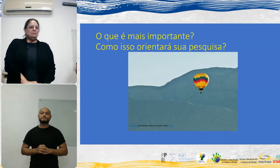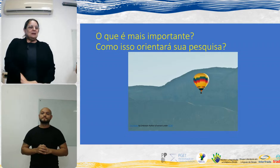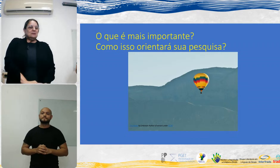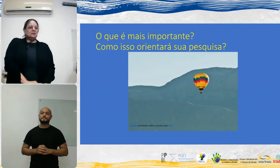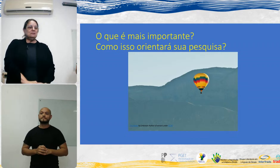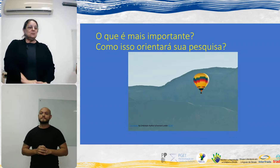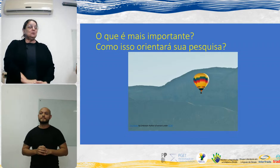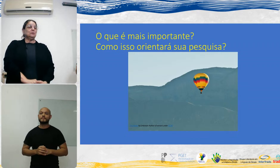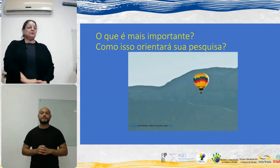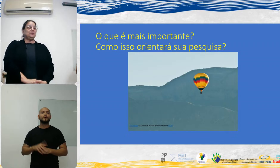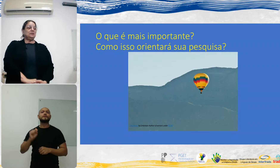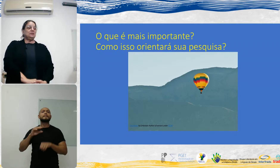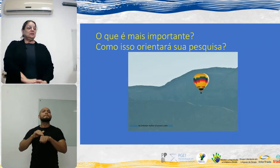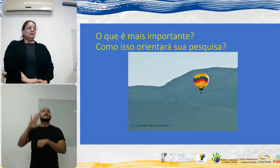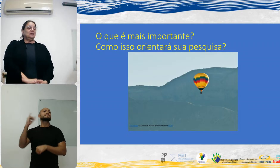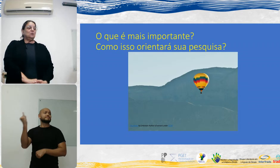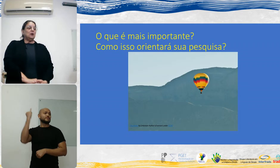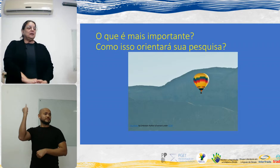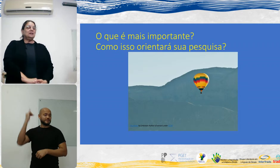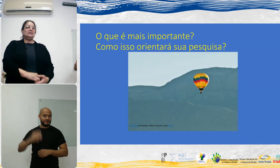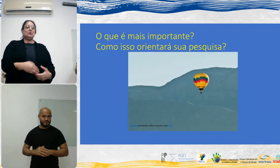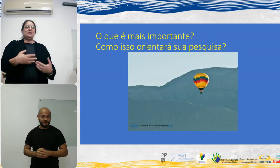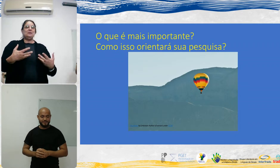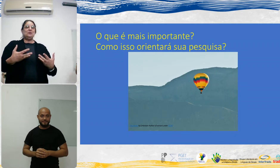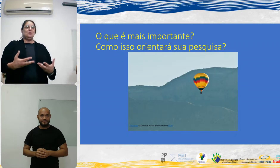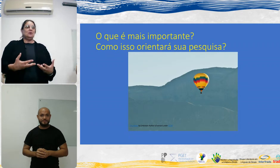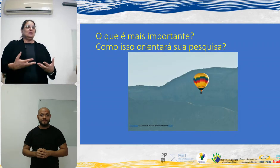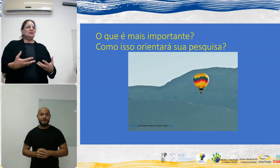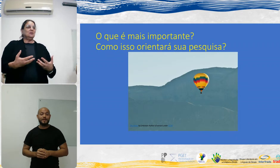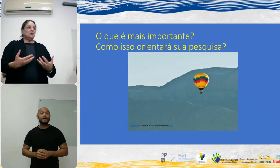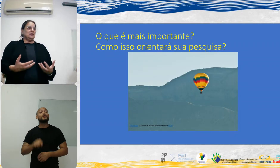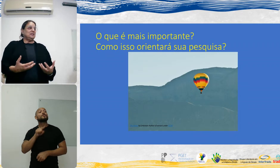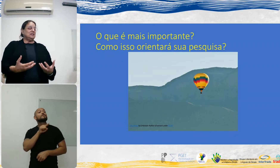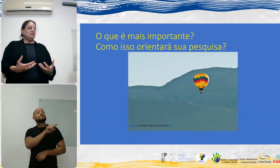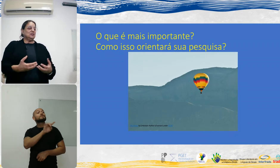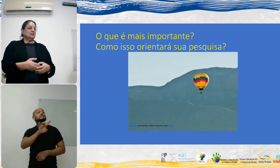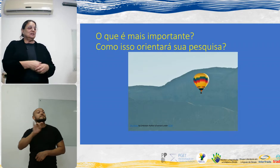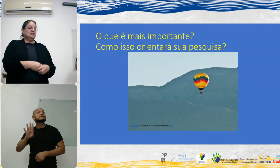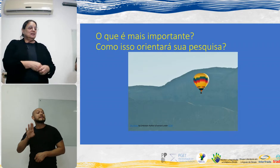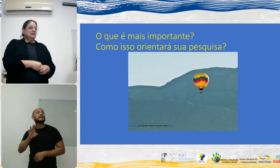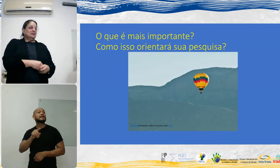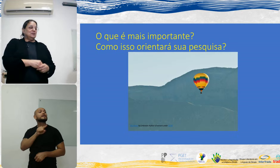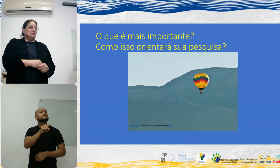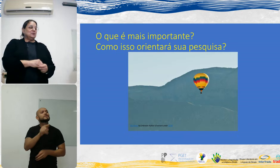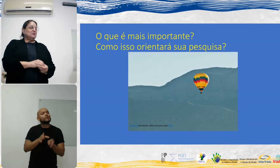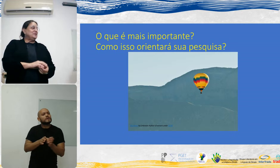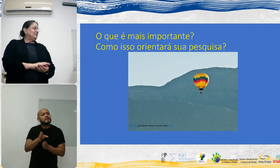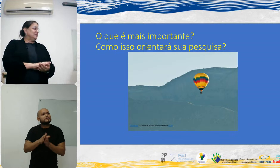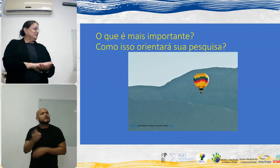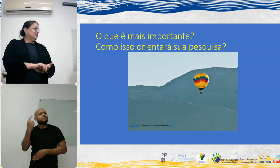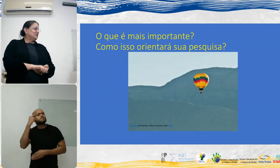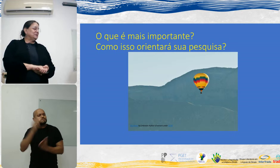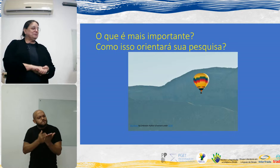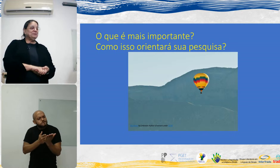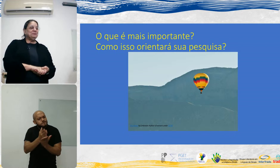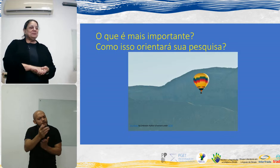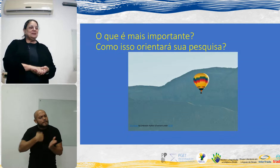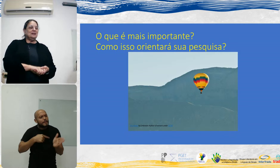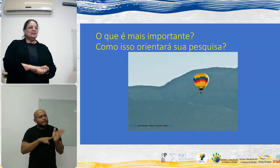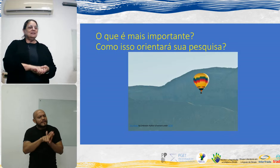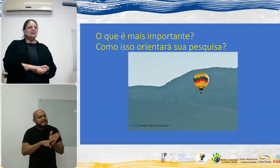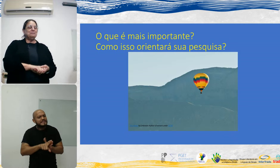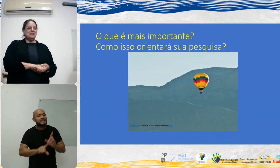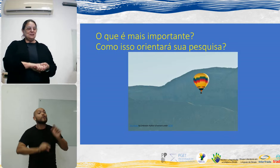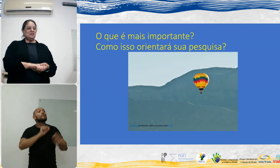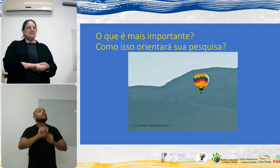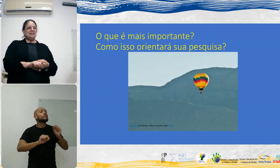what matters the most? What is going to be your orientation to your research?